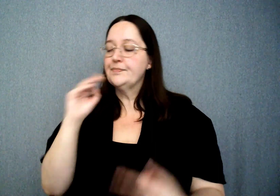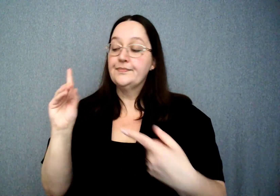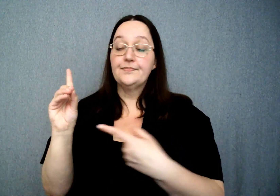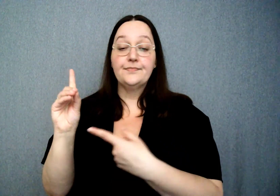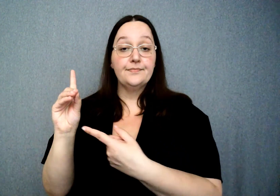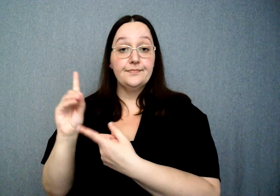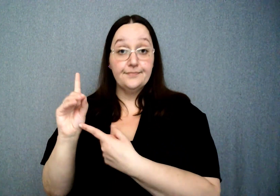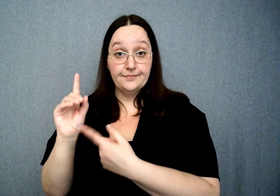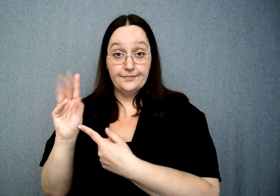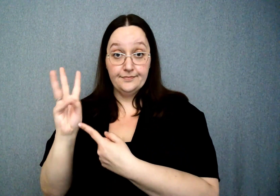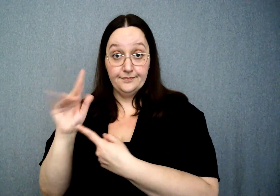Now,